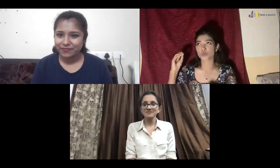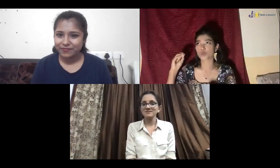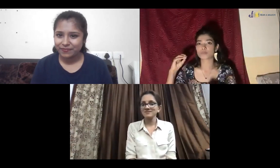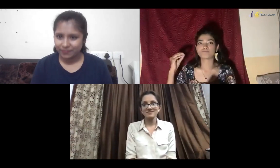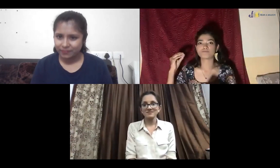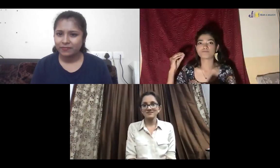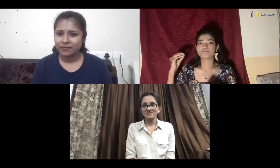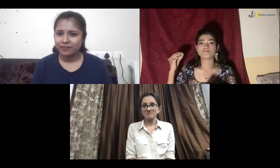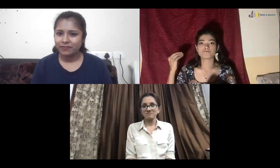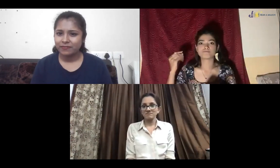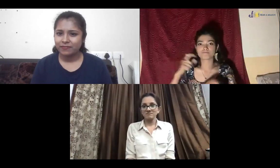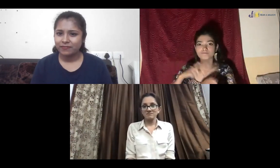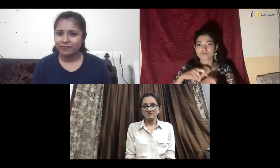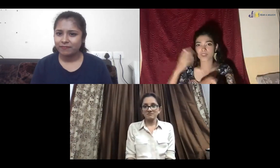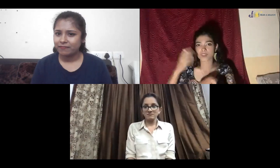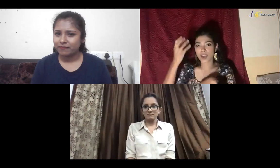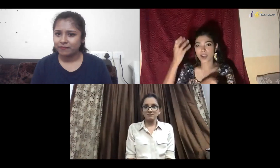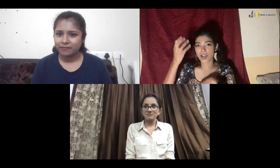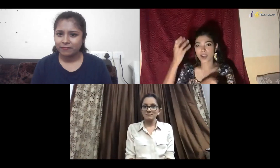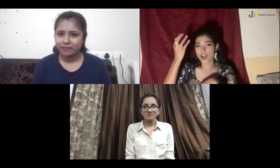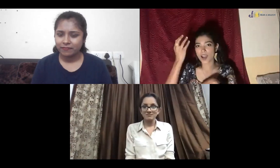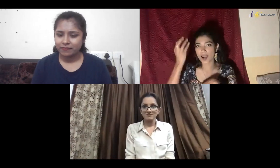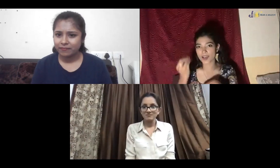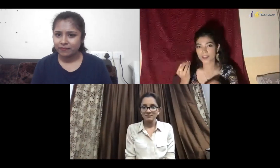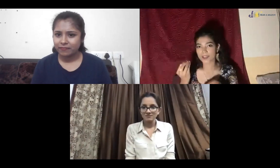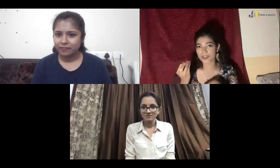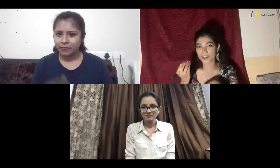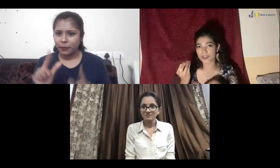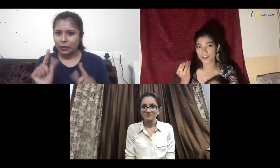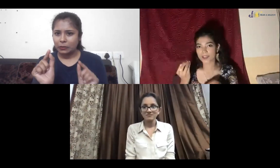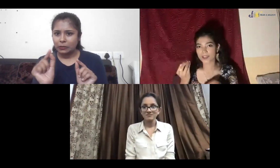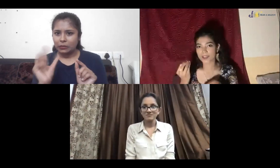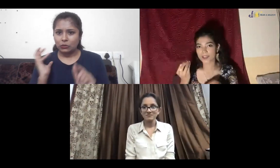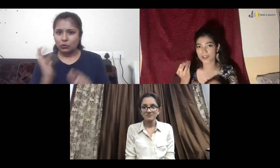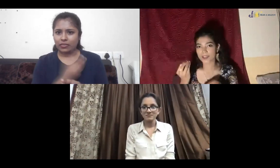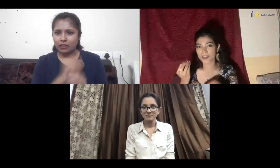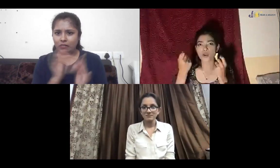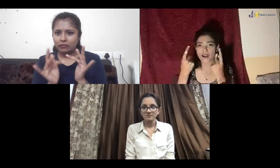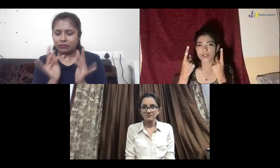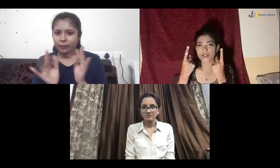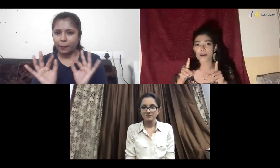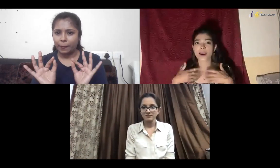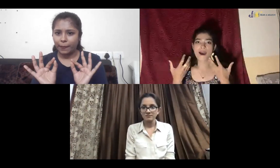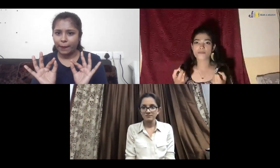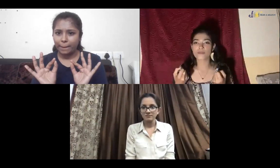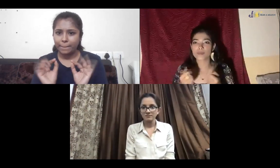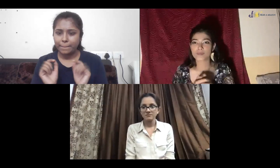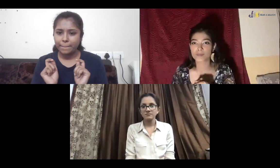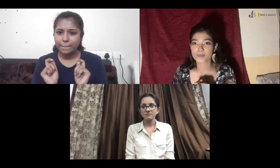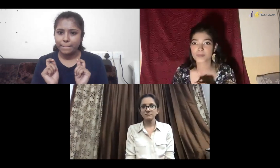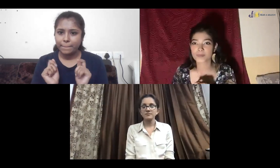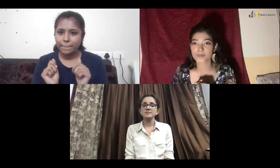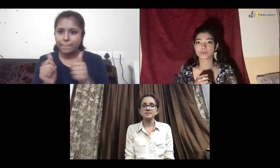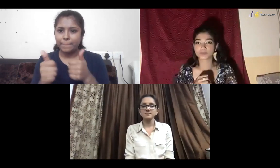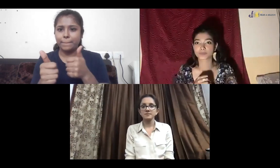have the same experience when I was in out. At night, I reached at 10 or